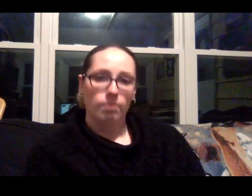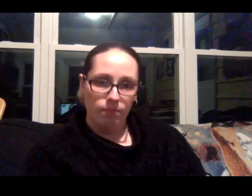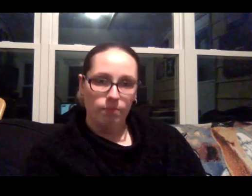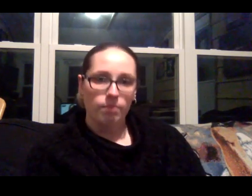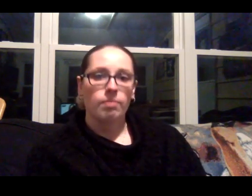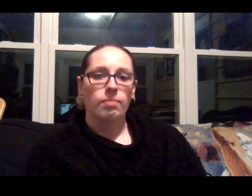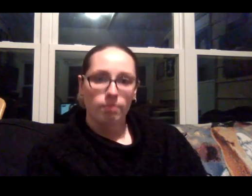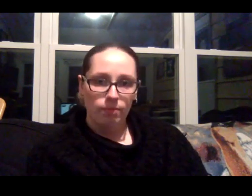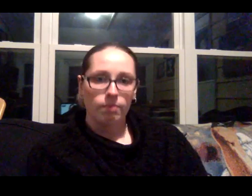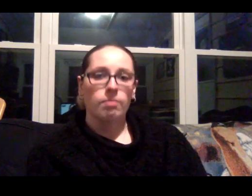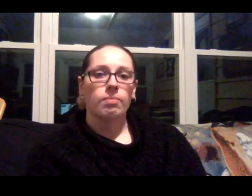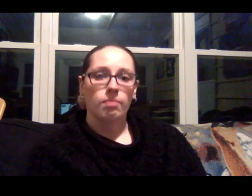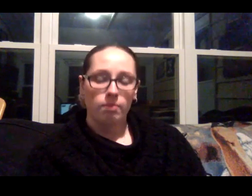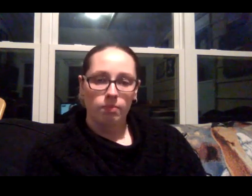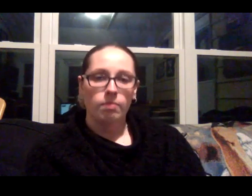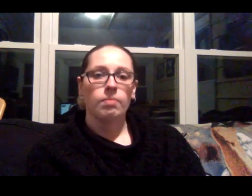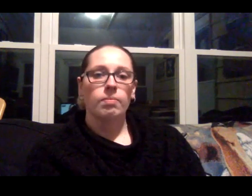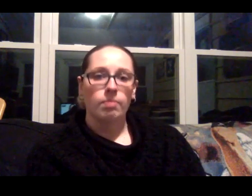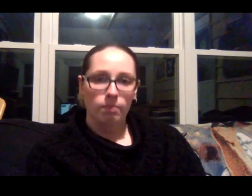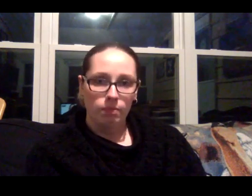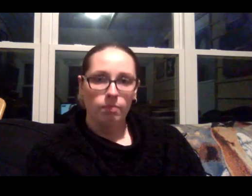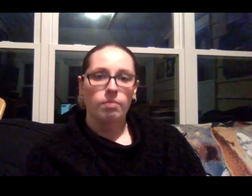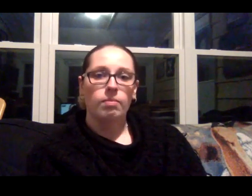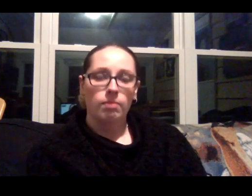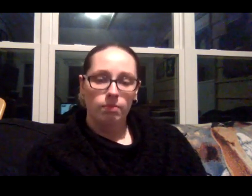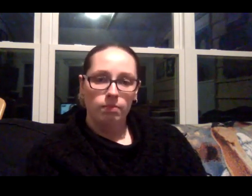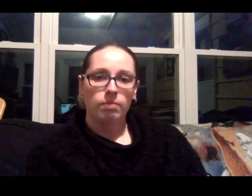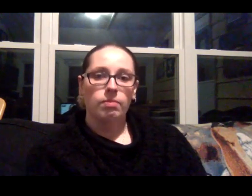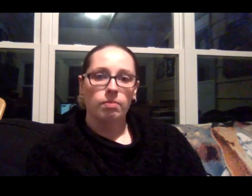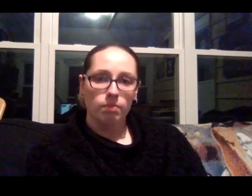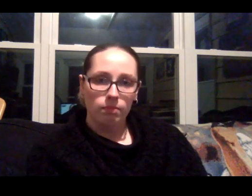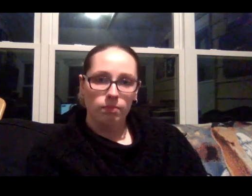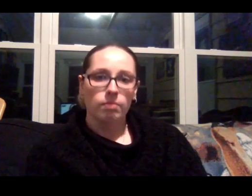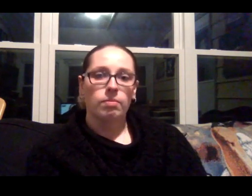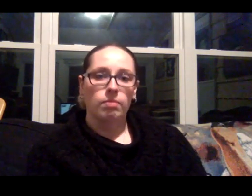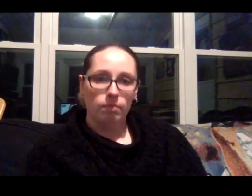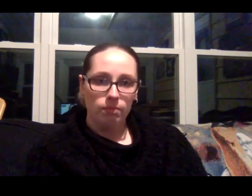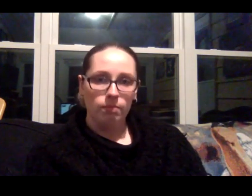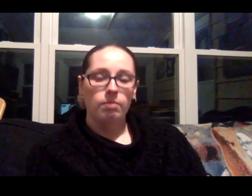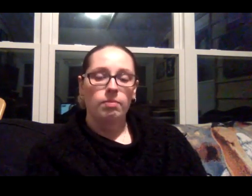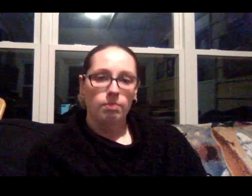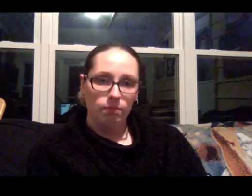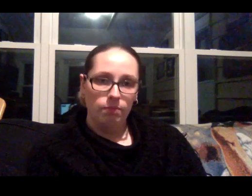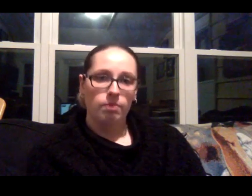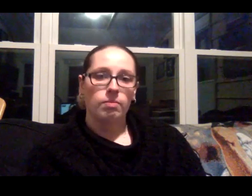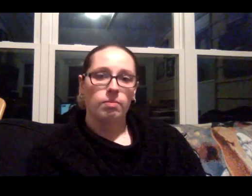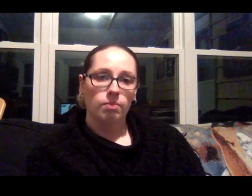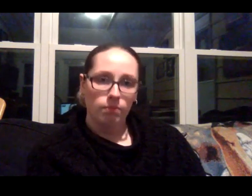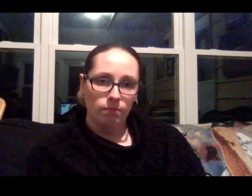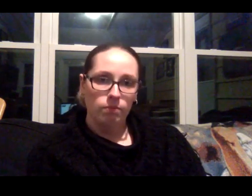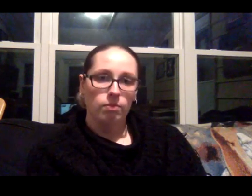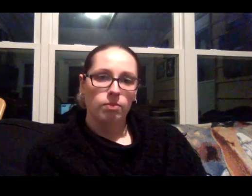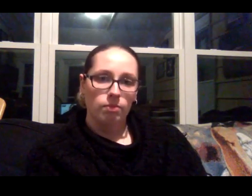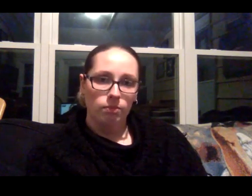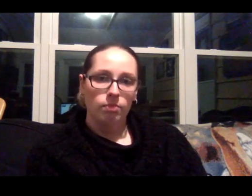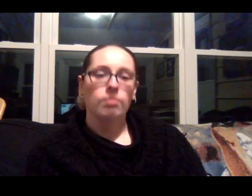because everyone is kind of having a hard time. So, you know, teachers and school personnel in the education realm are